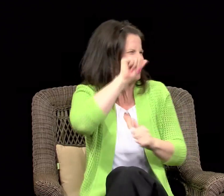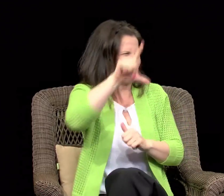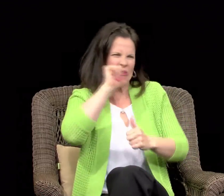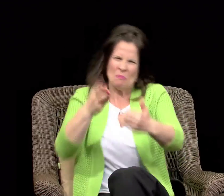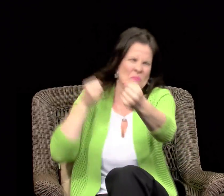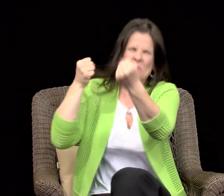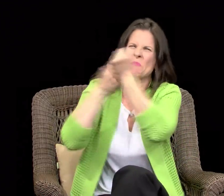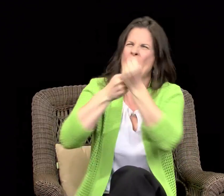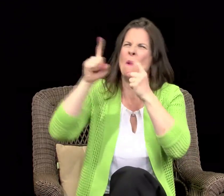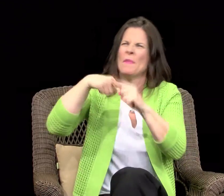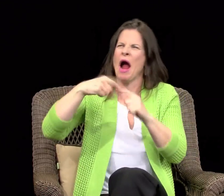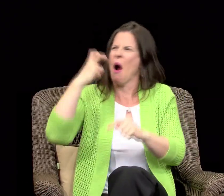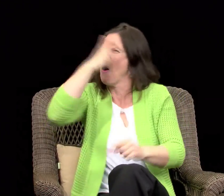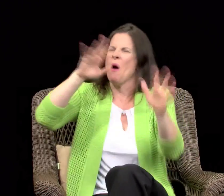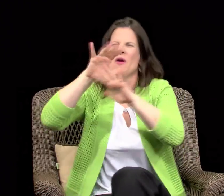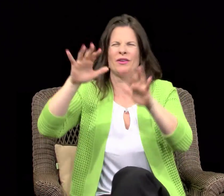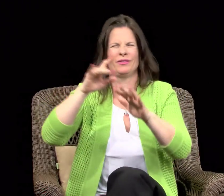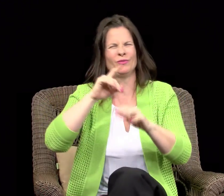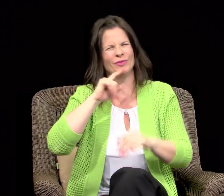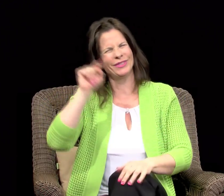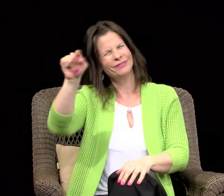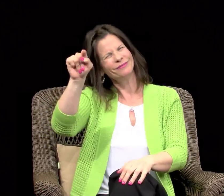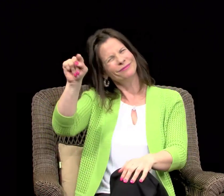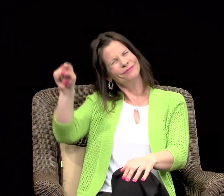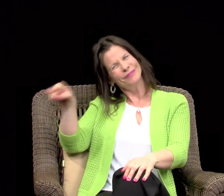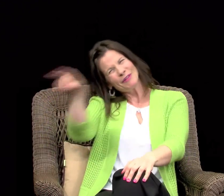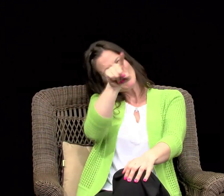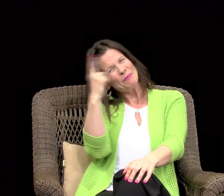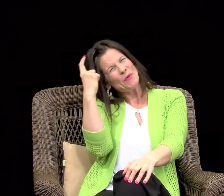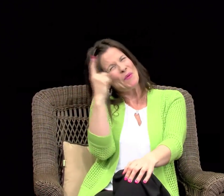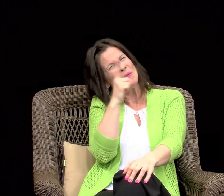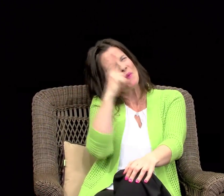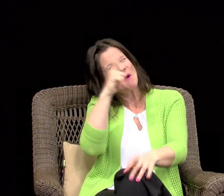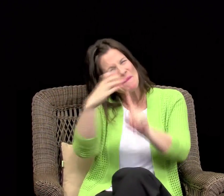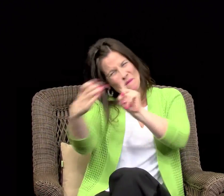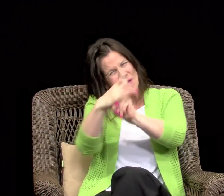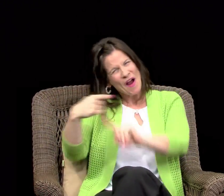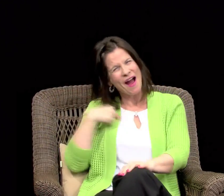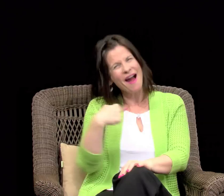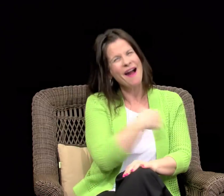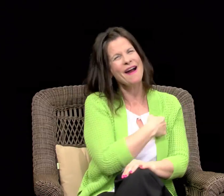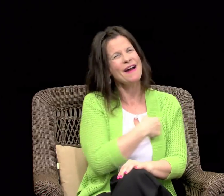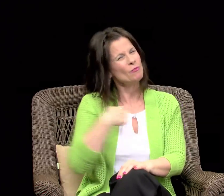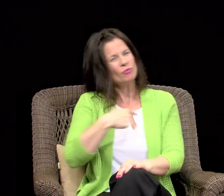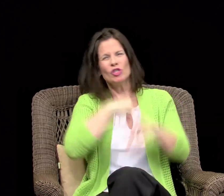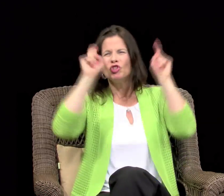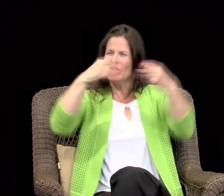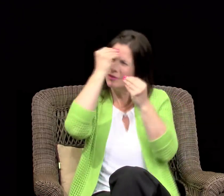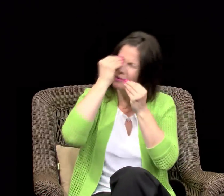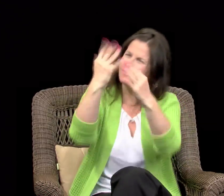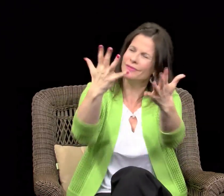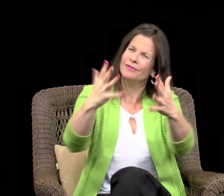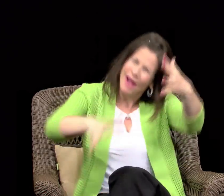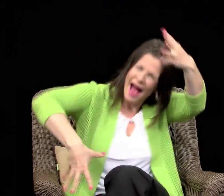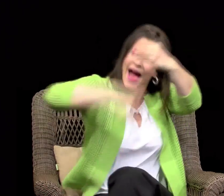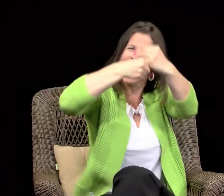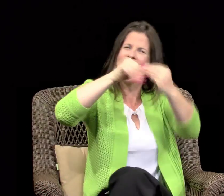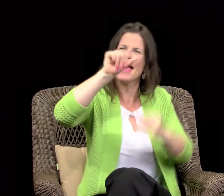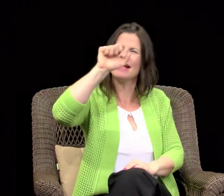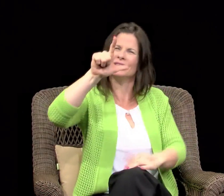they're forcing everyone to do ASL. But really, it's the oralists, it's Alexende Graham Bell that